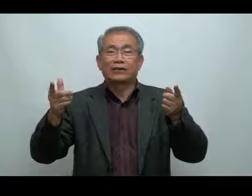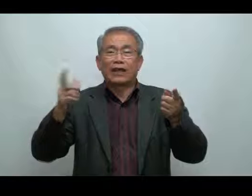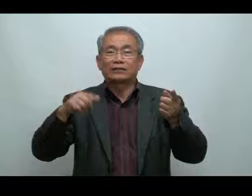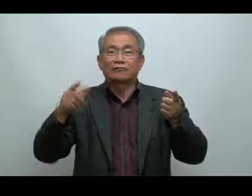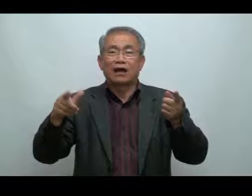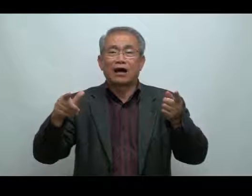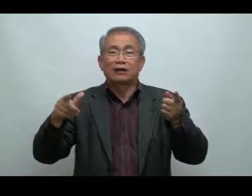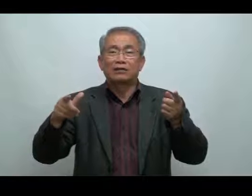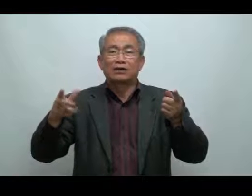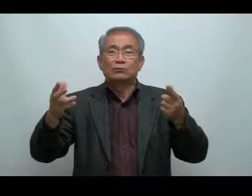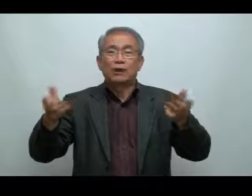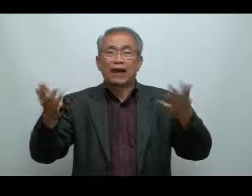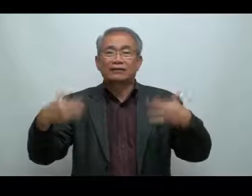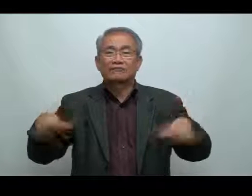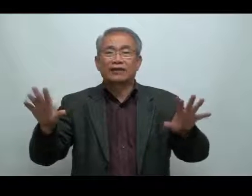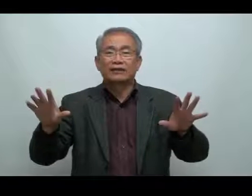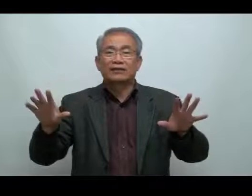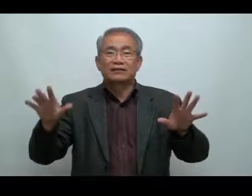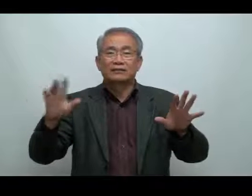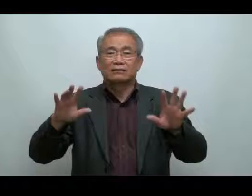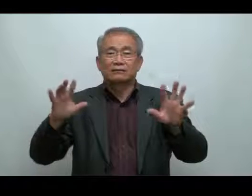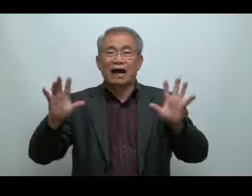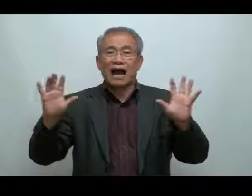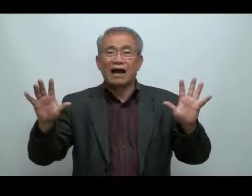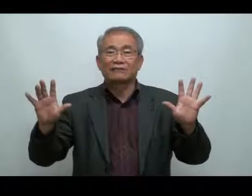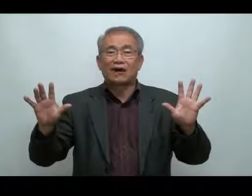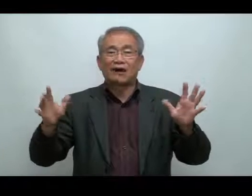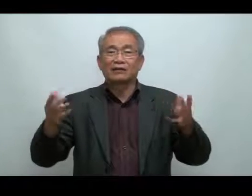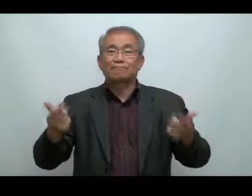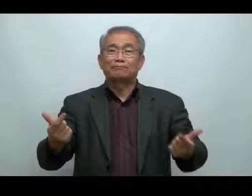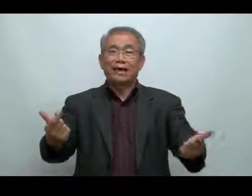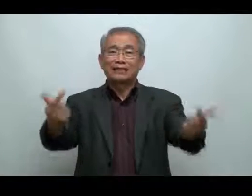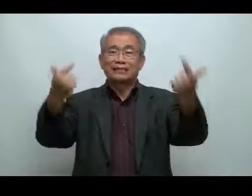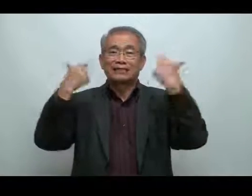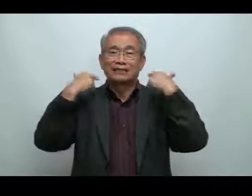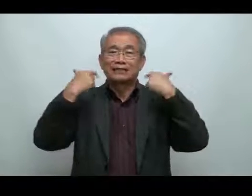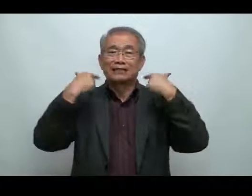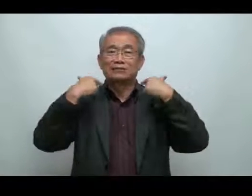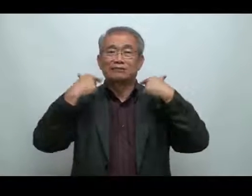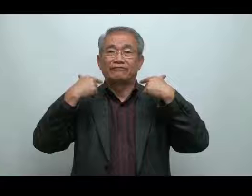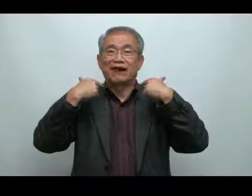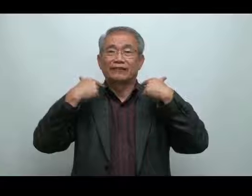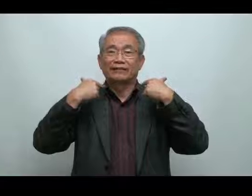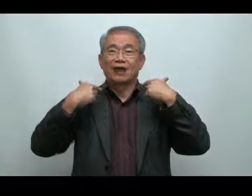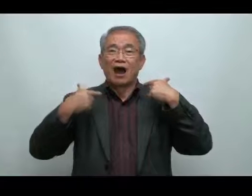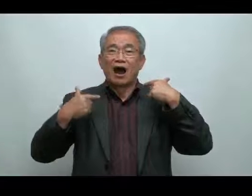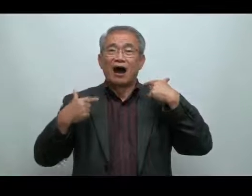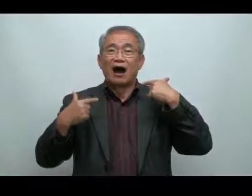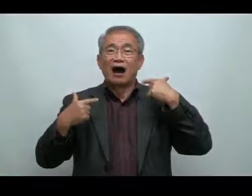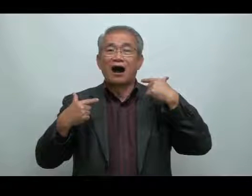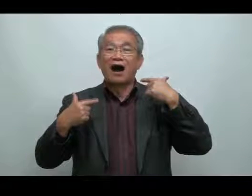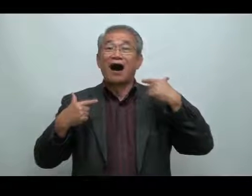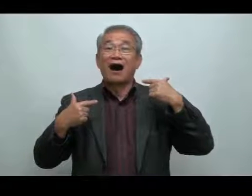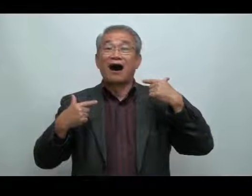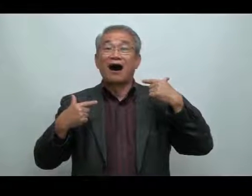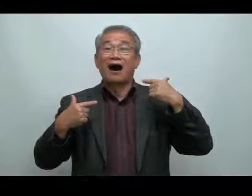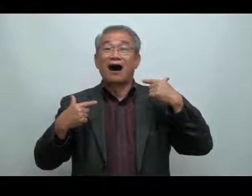H vowel will activate the R vowel and place in your pharynx. Ha ha